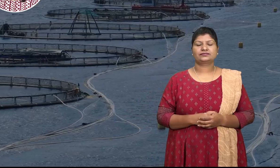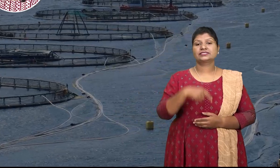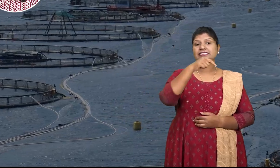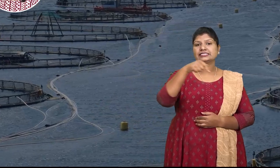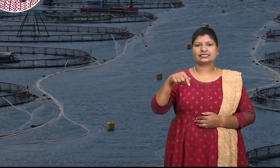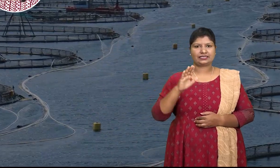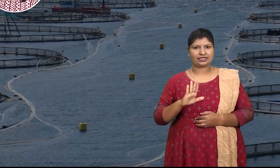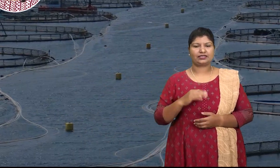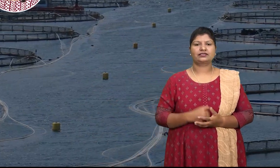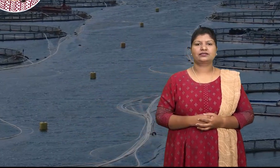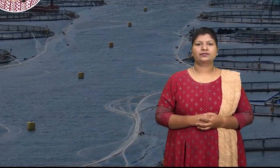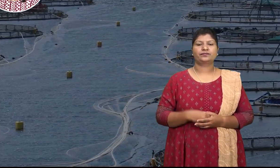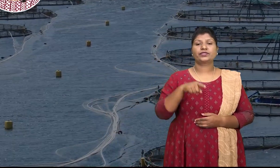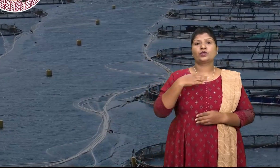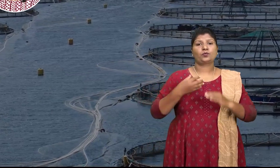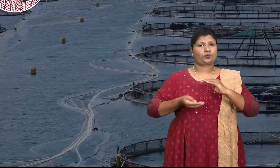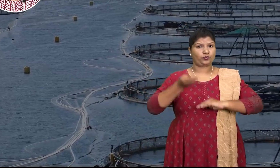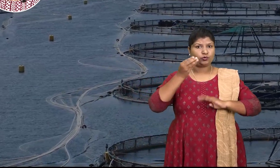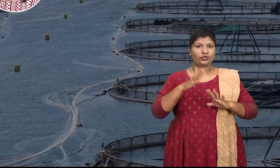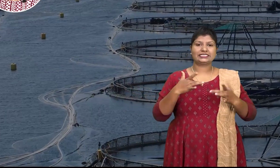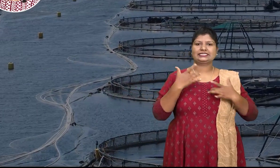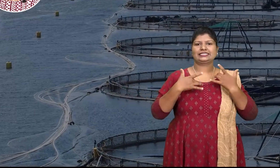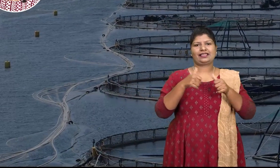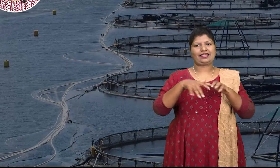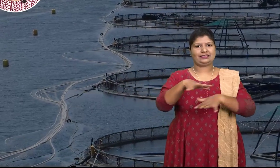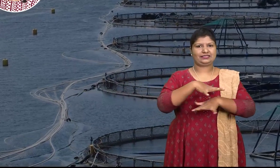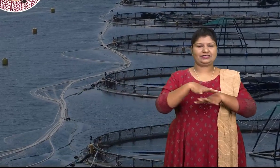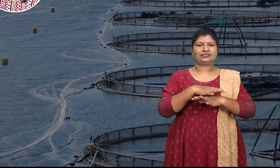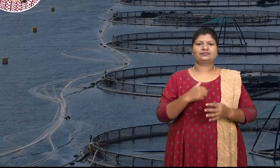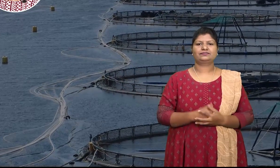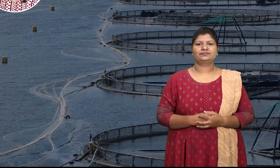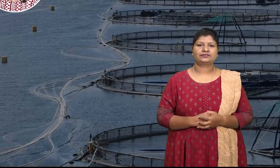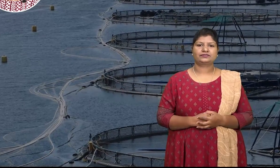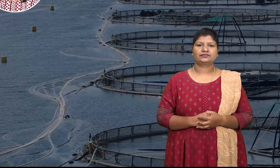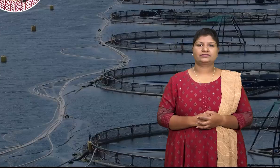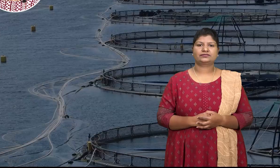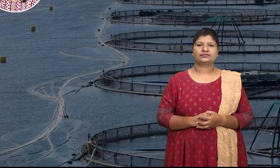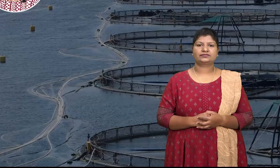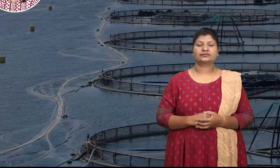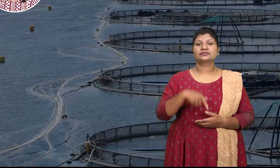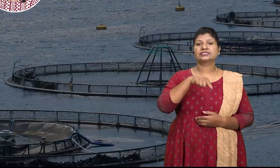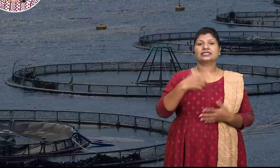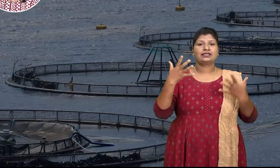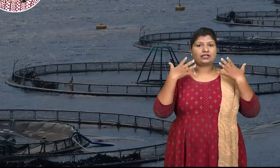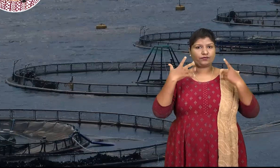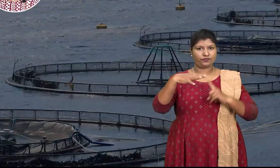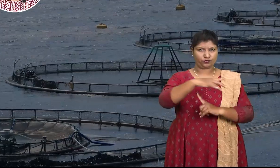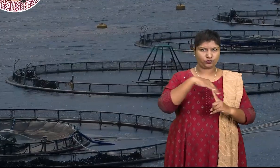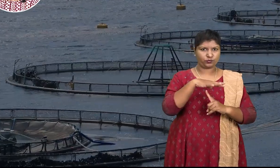These are extremely interesting areas. The